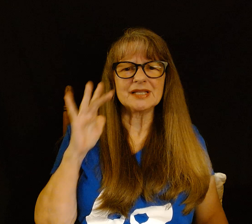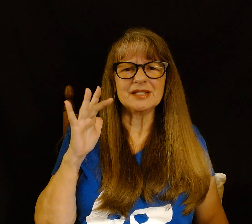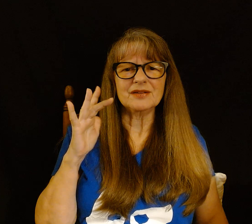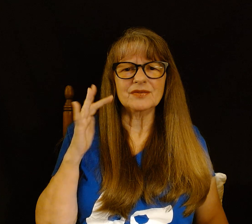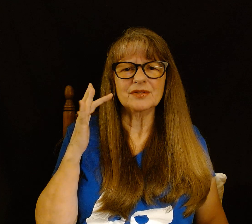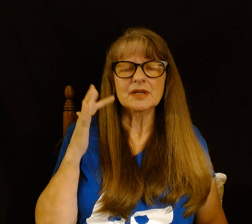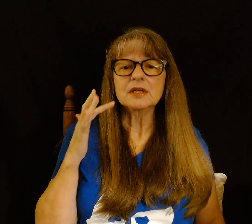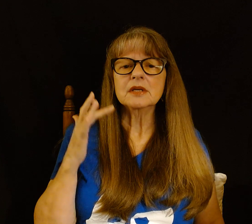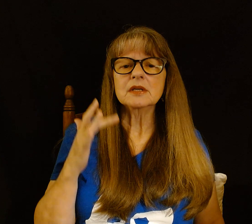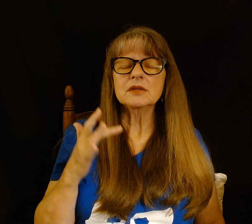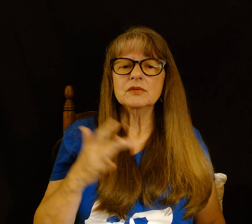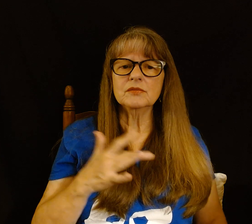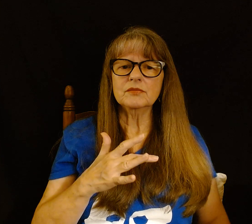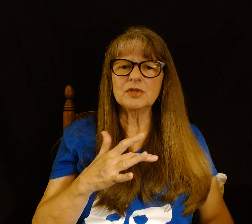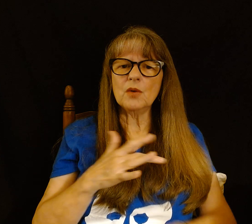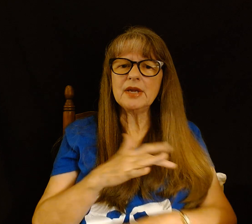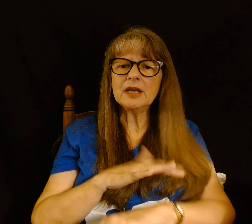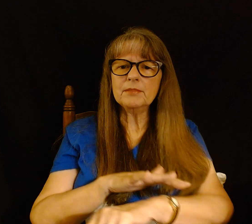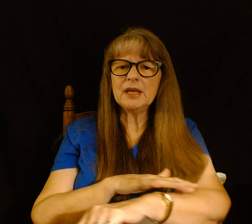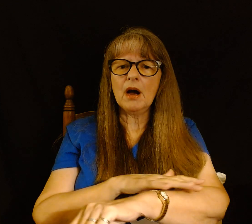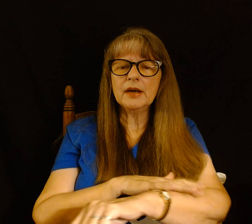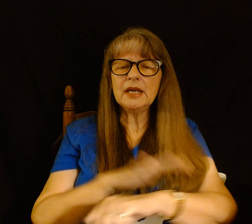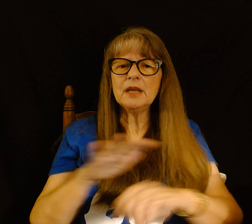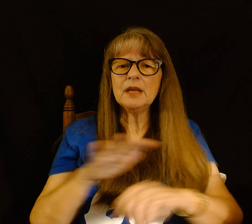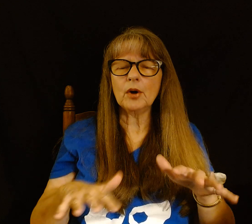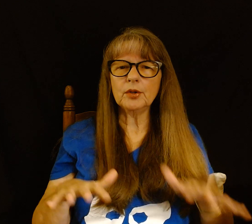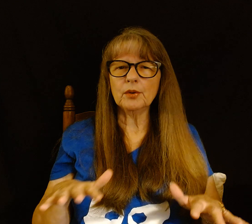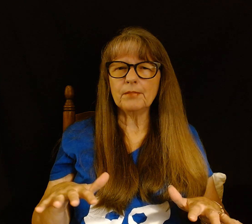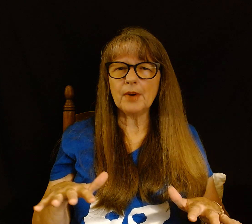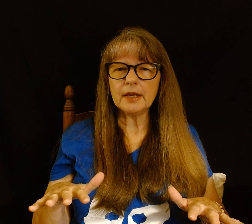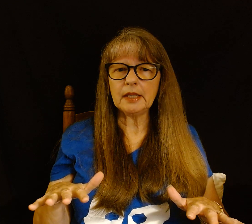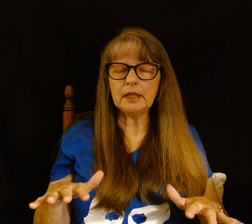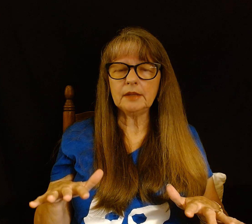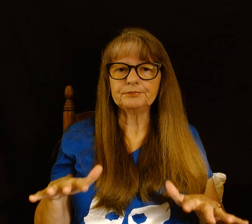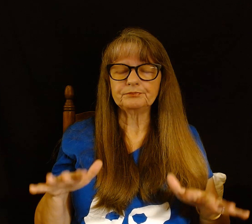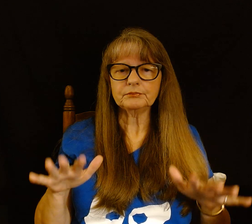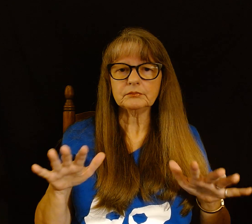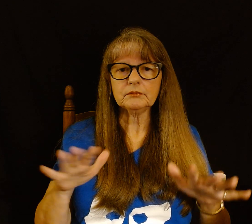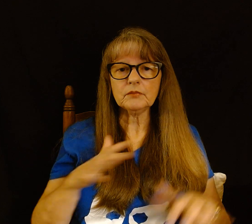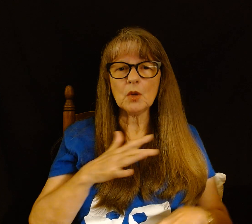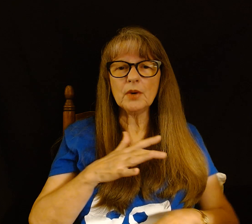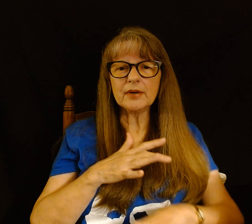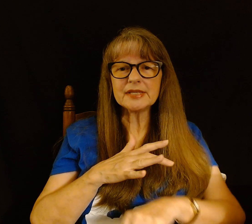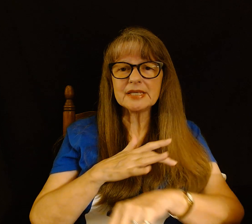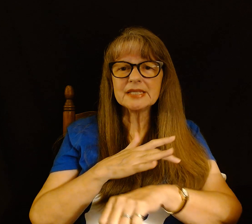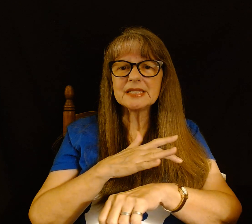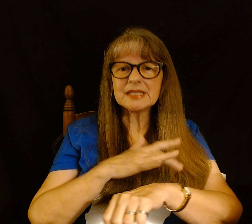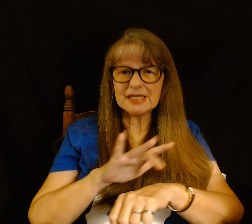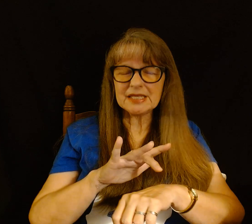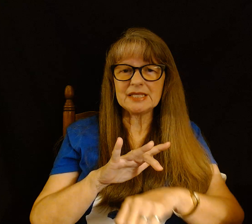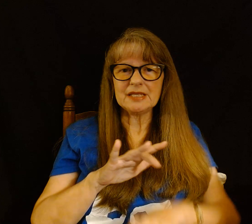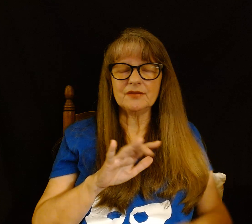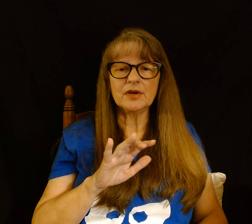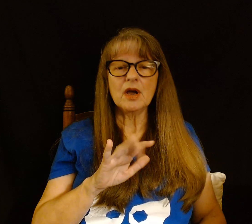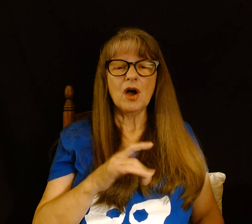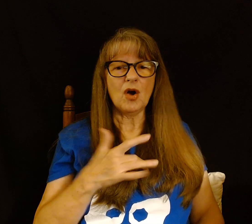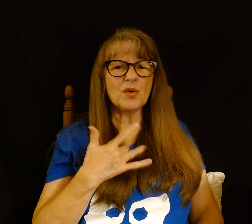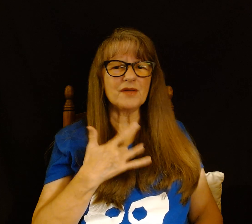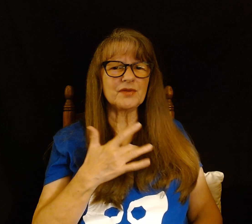sensitive. So it could be on any part of your body where it's sensitive. Oh, that feels